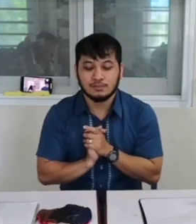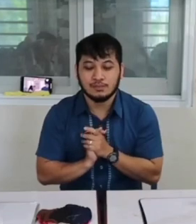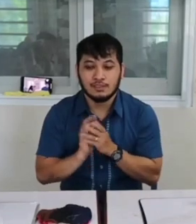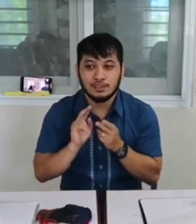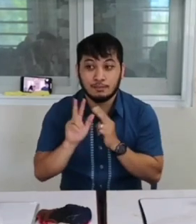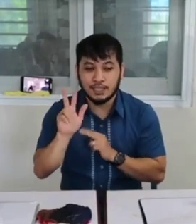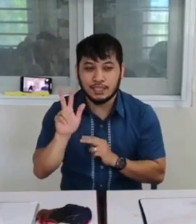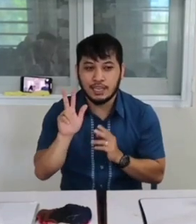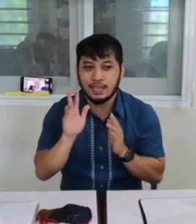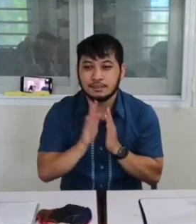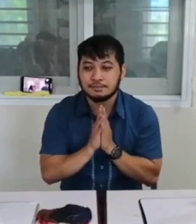Number three.